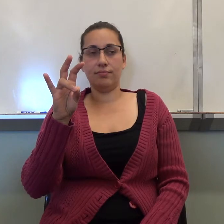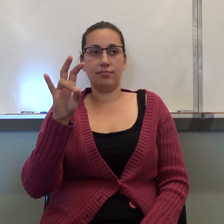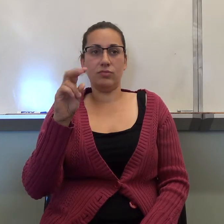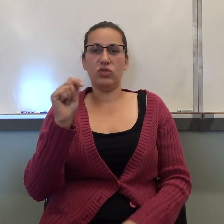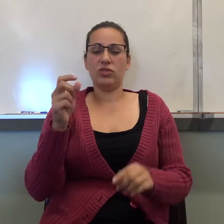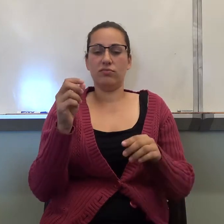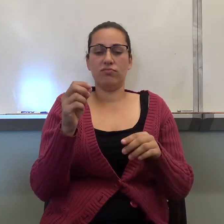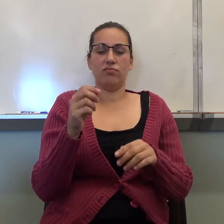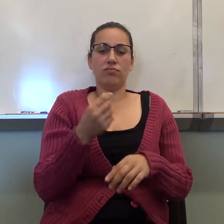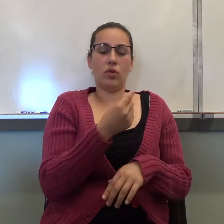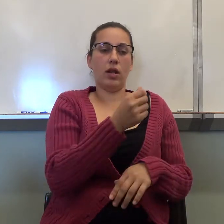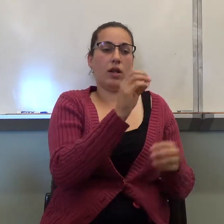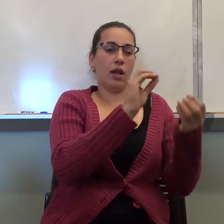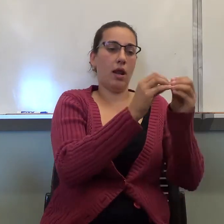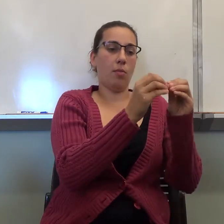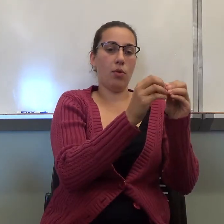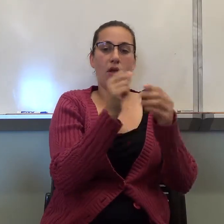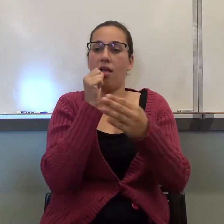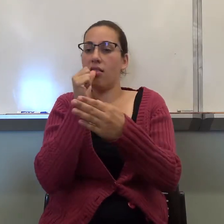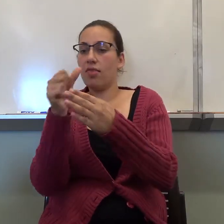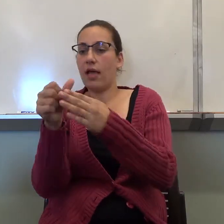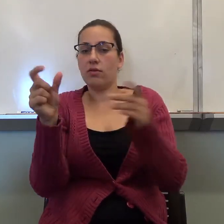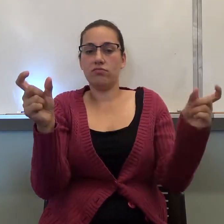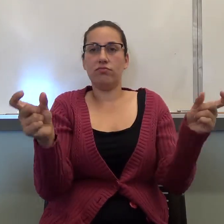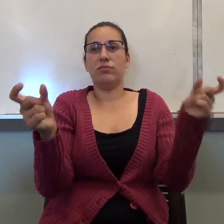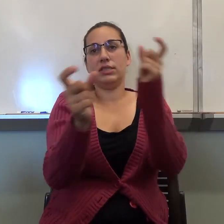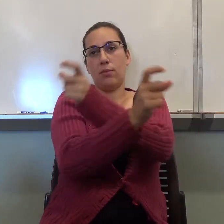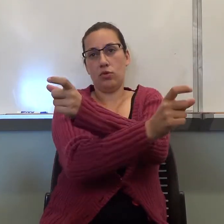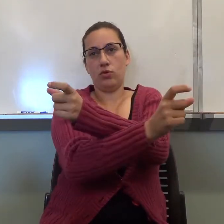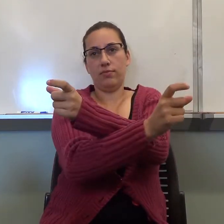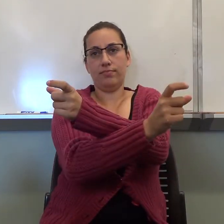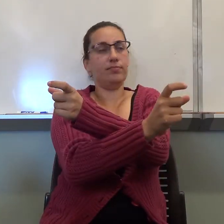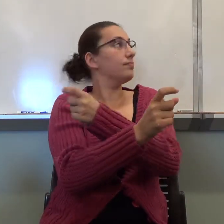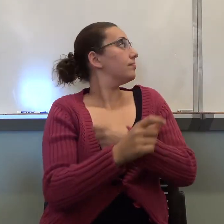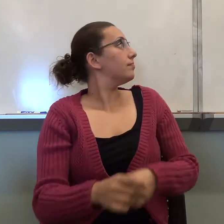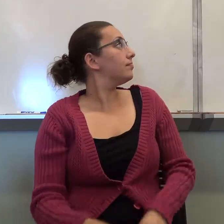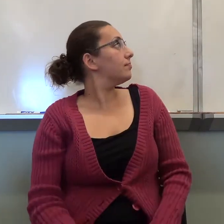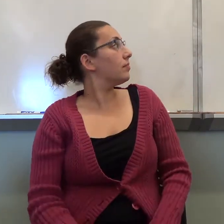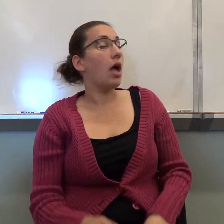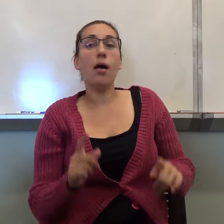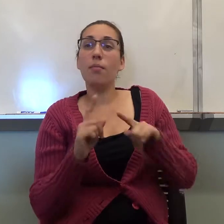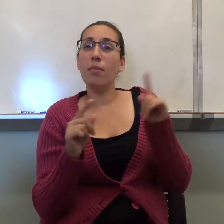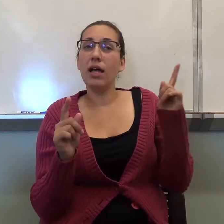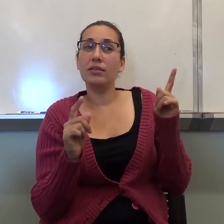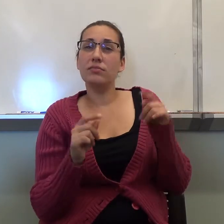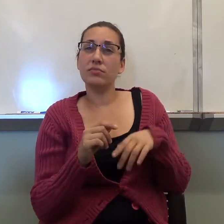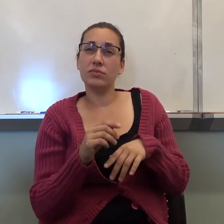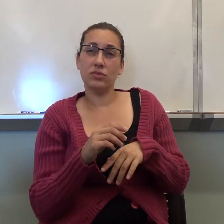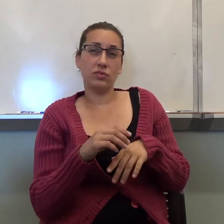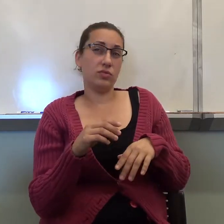for a letter and seeing what happens. But it's a little subtle. And the reason is it's the